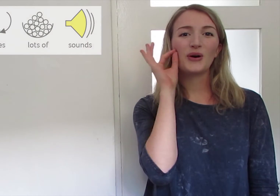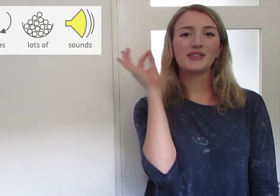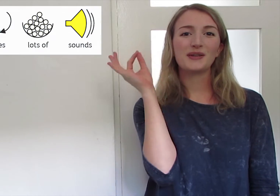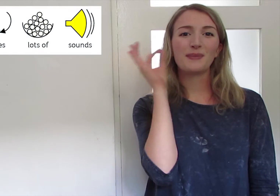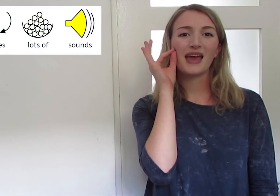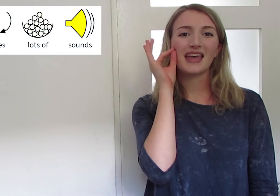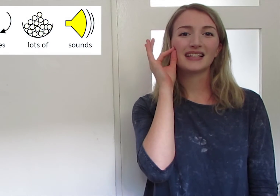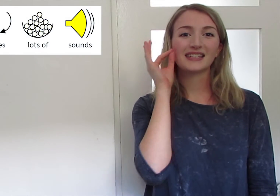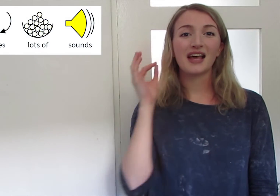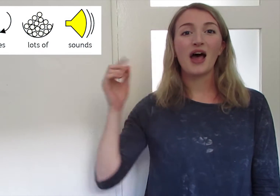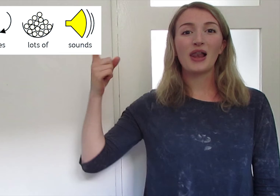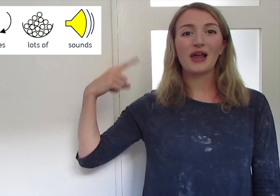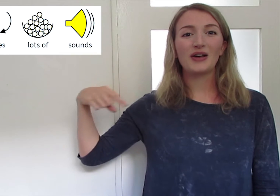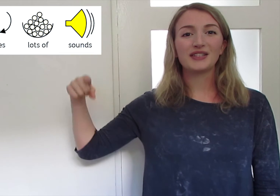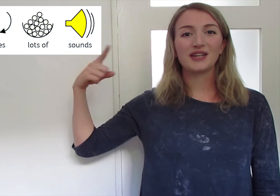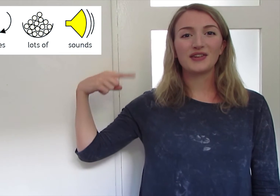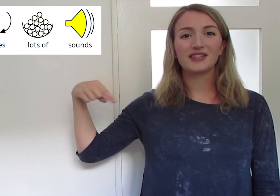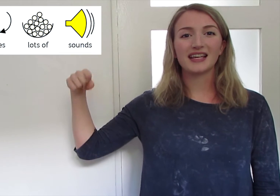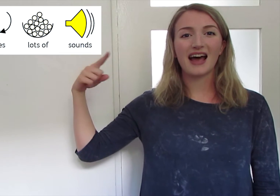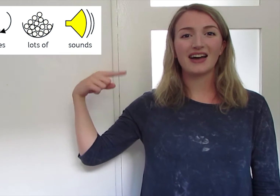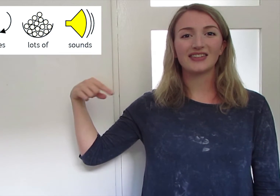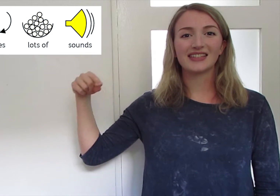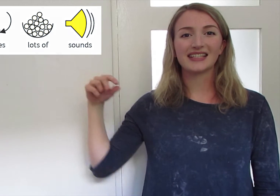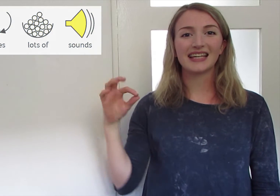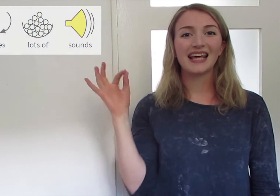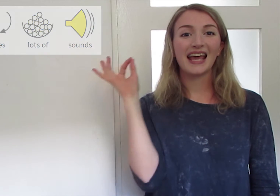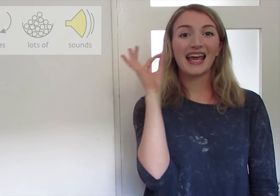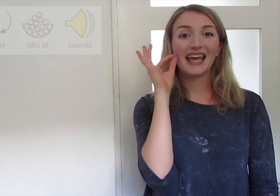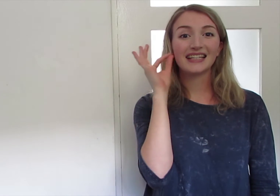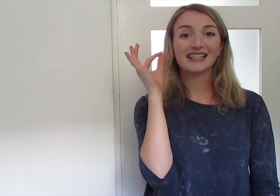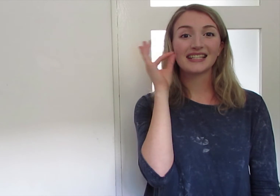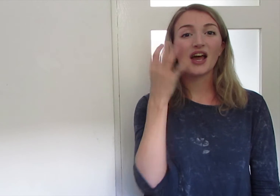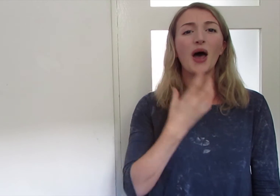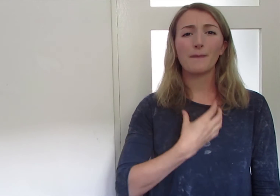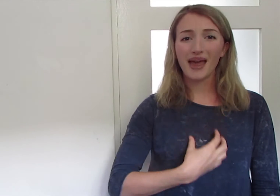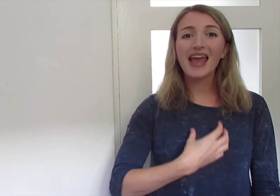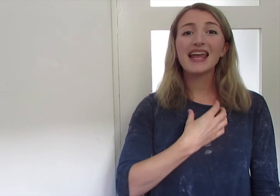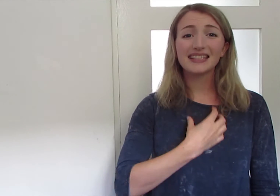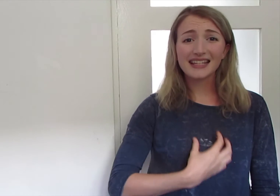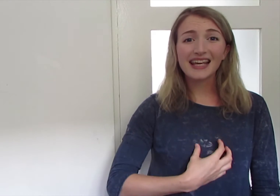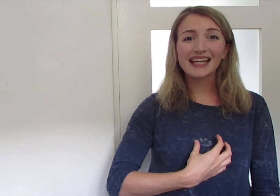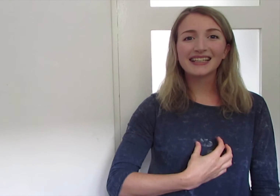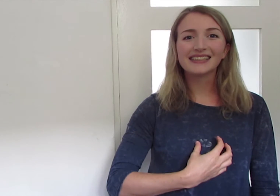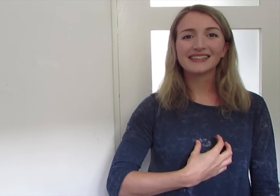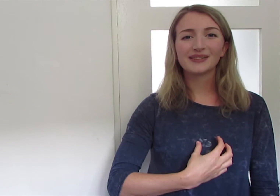Water makes lots of sounds, it's amazing.